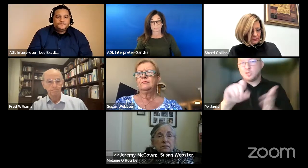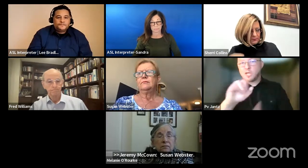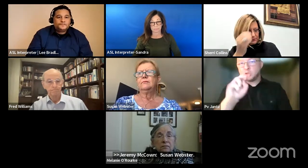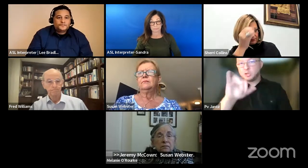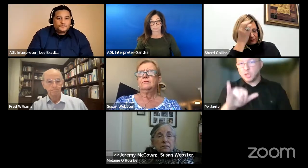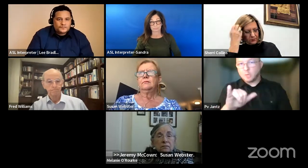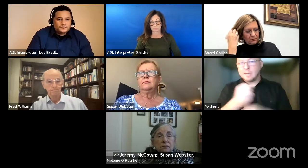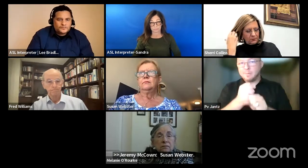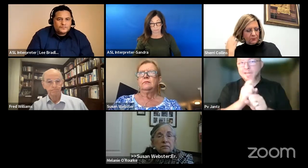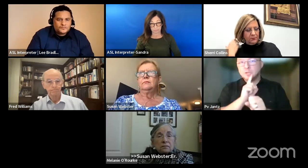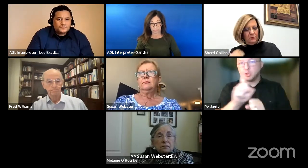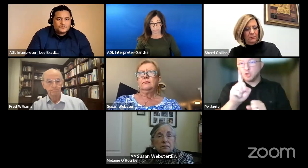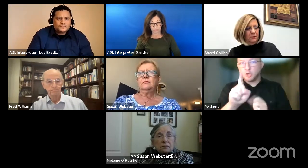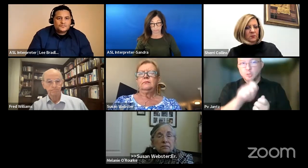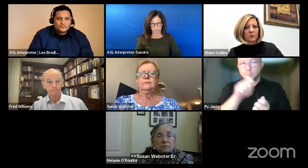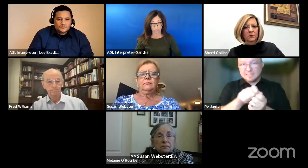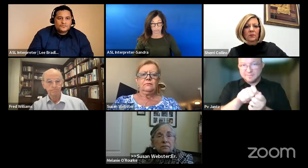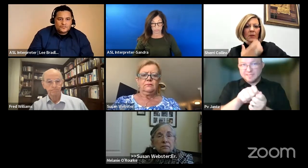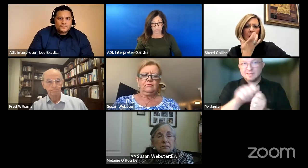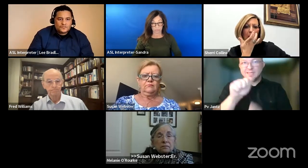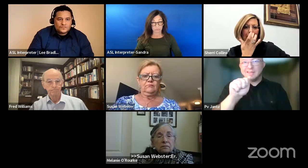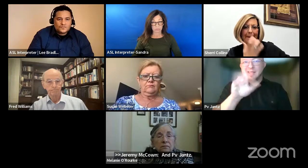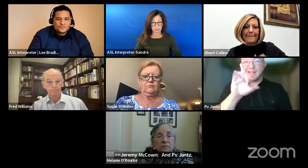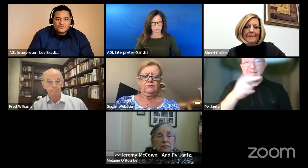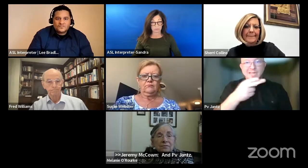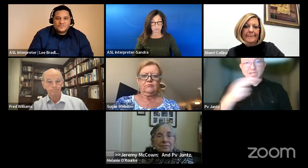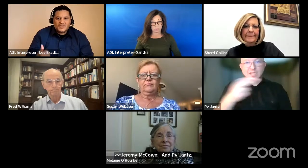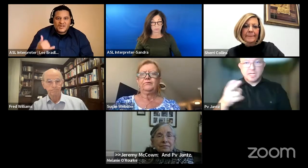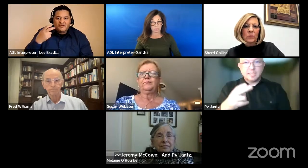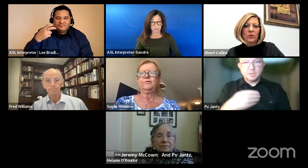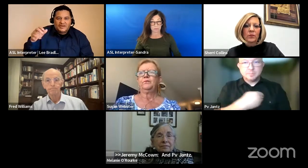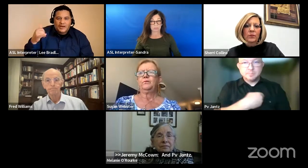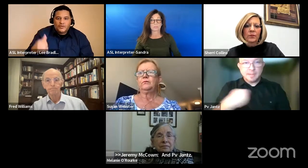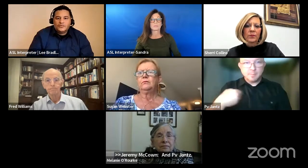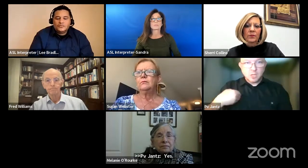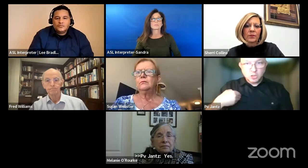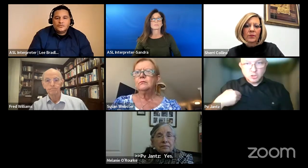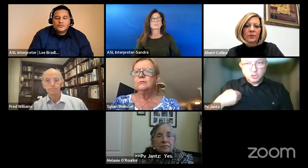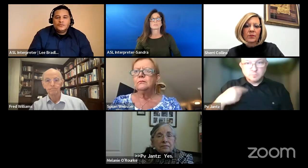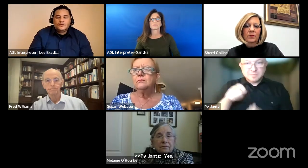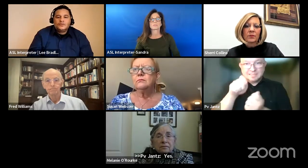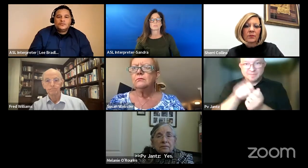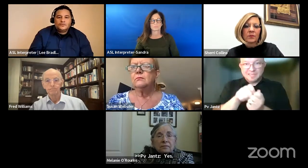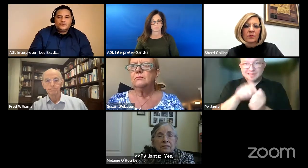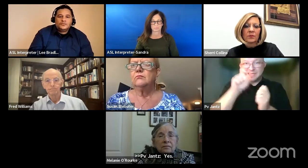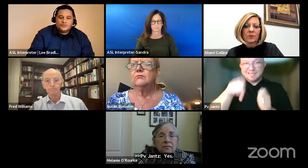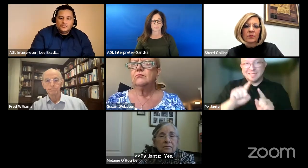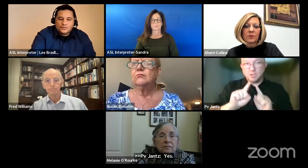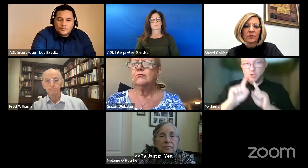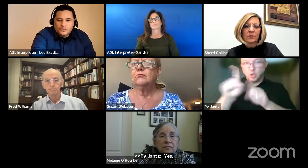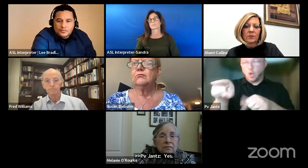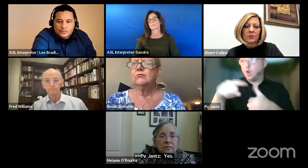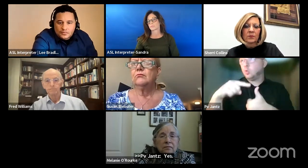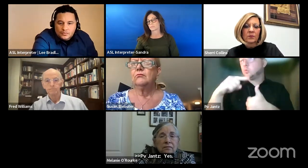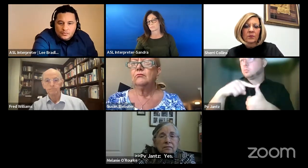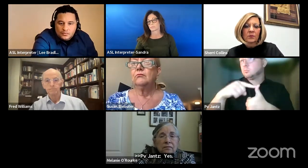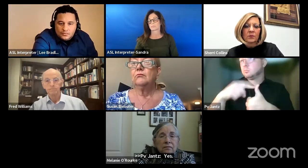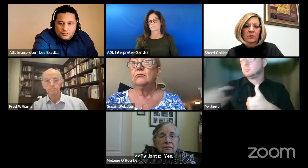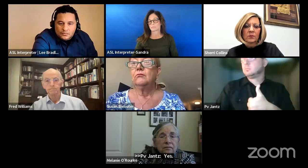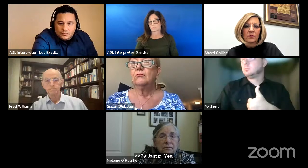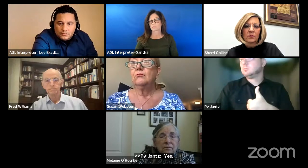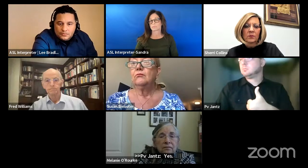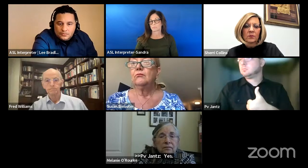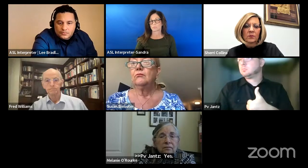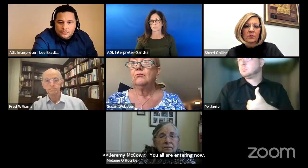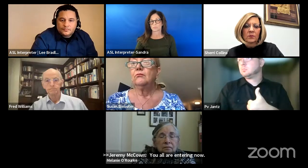Yes. Okay, you all are entering now. And I just wanted to make sure that it's all the ACDHH board members that they need